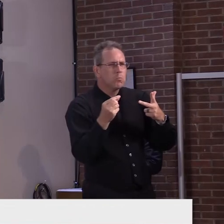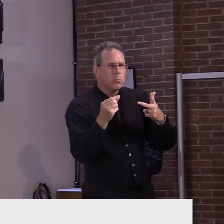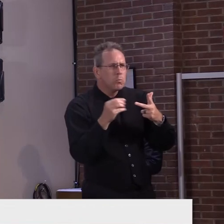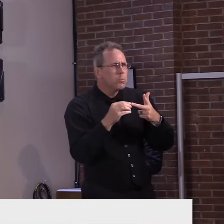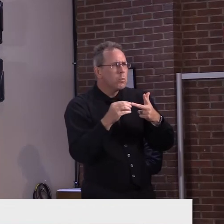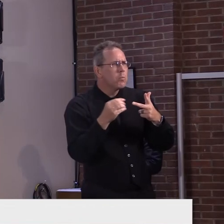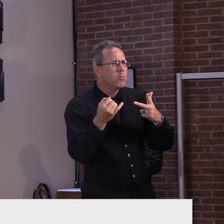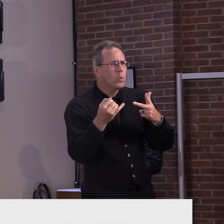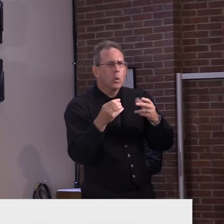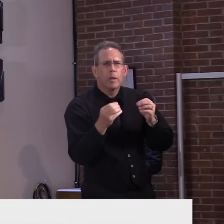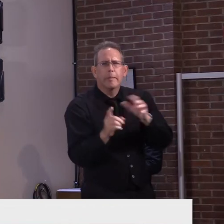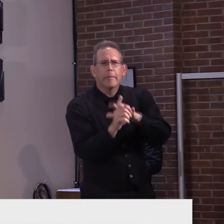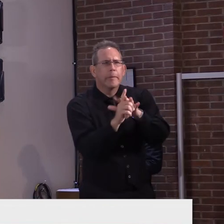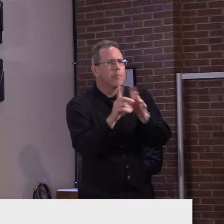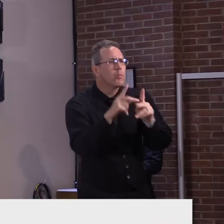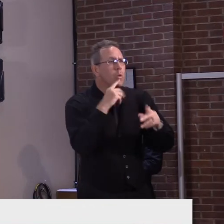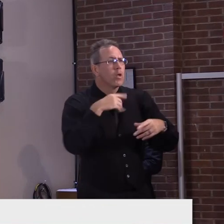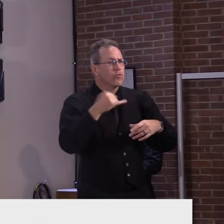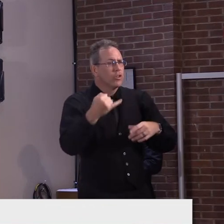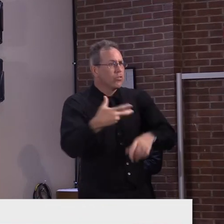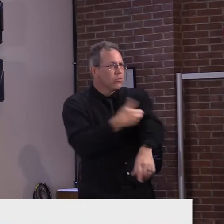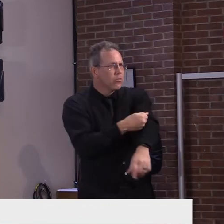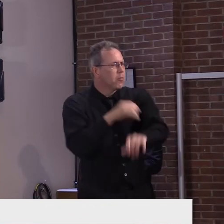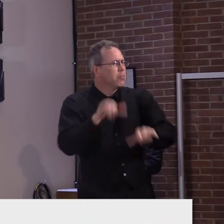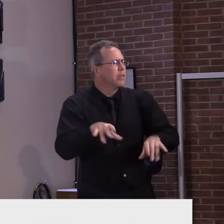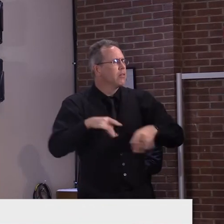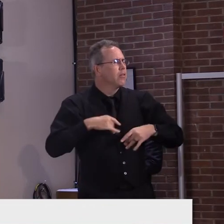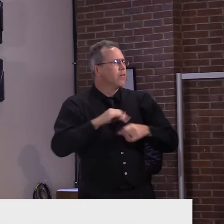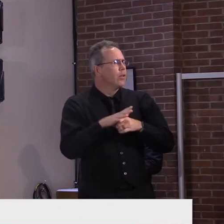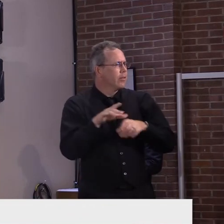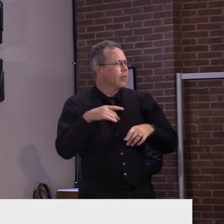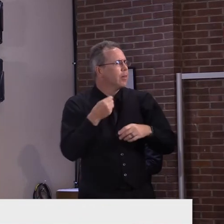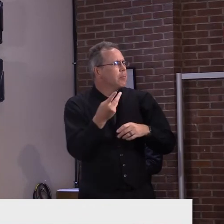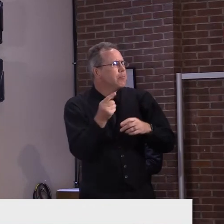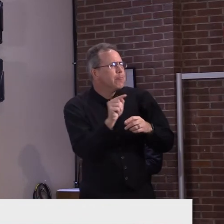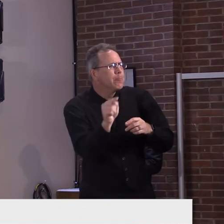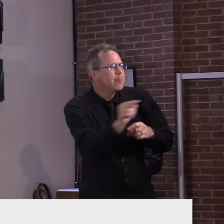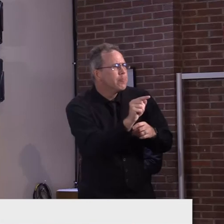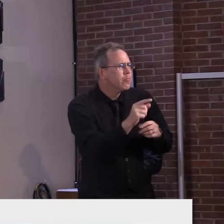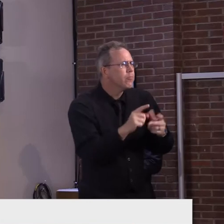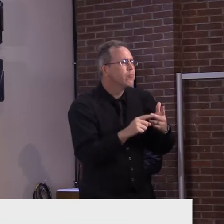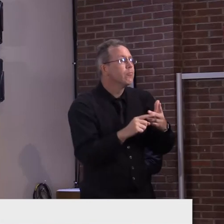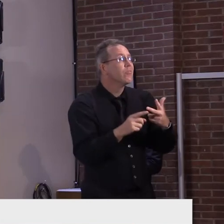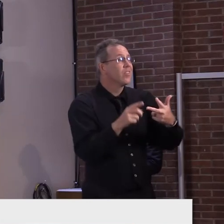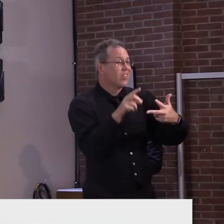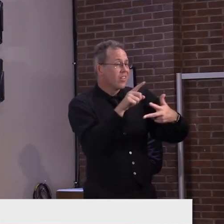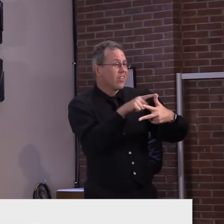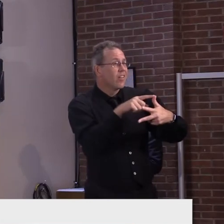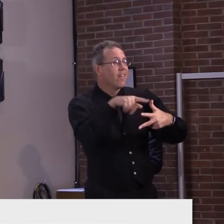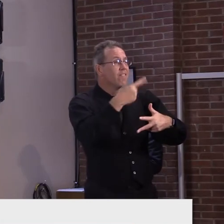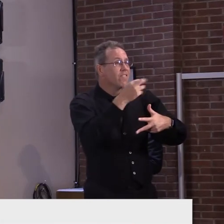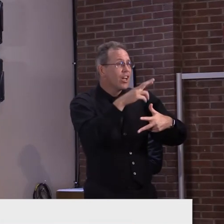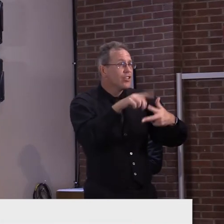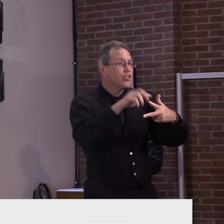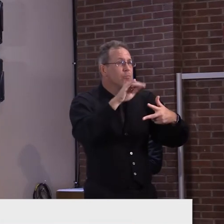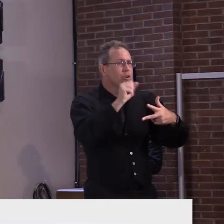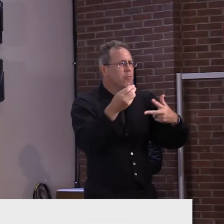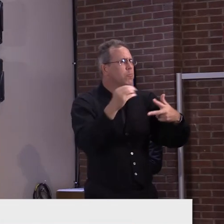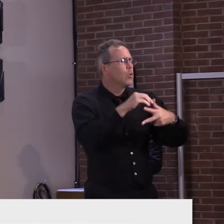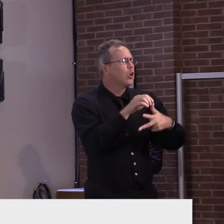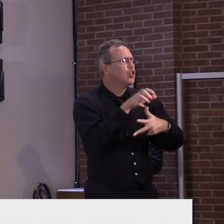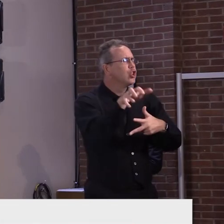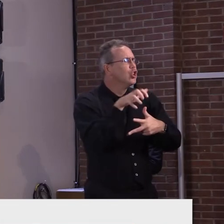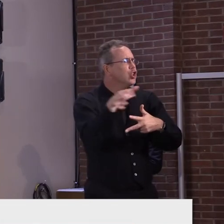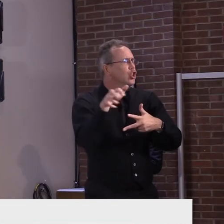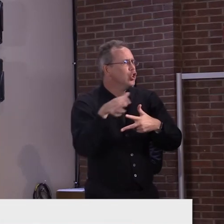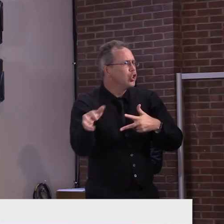others. But I'm emphasizing that the others have such huge numbers of people who've gotten the vaccine, making it a little hard